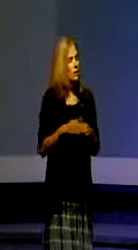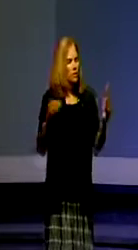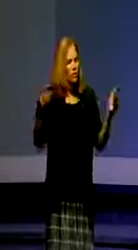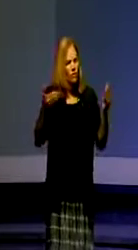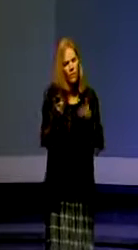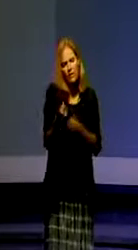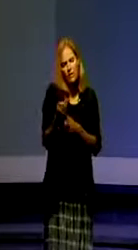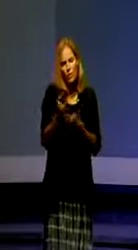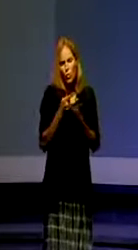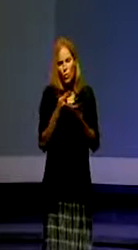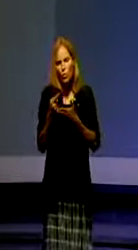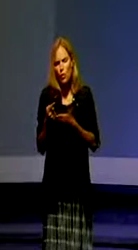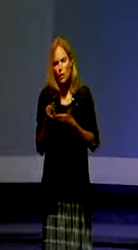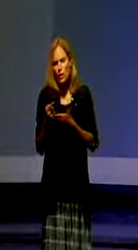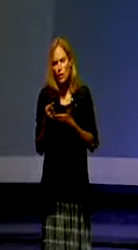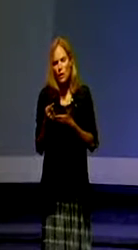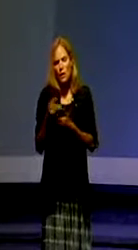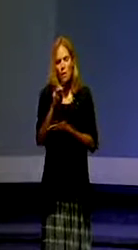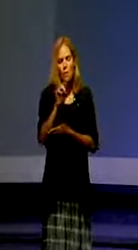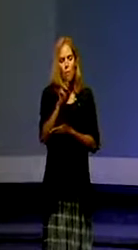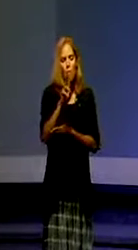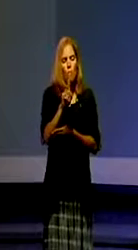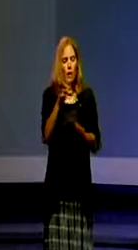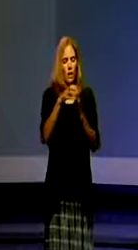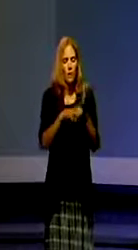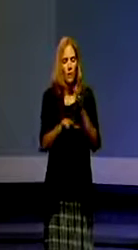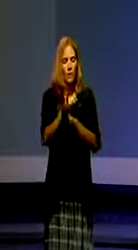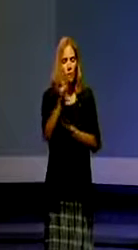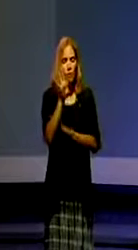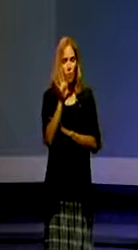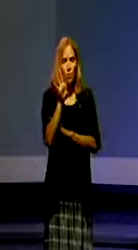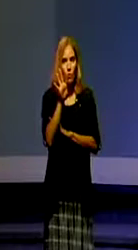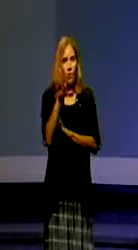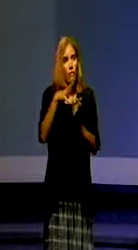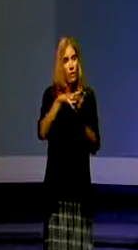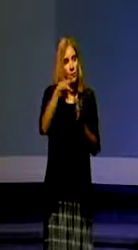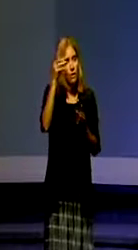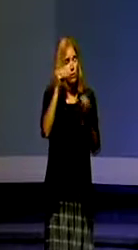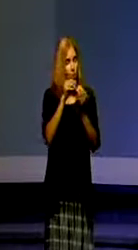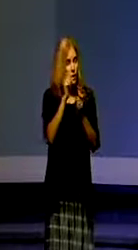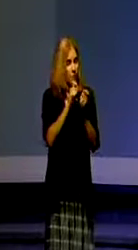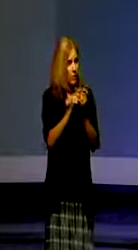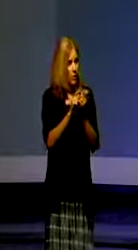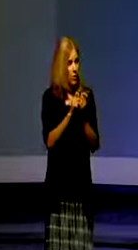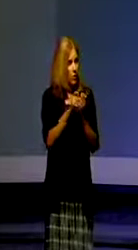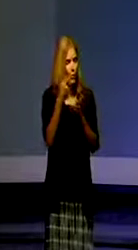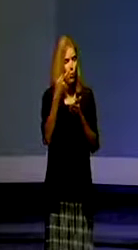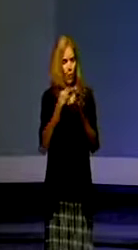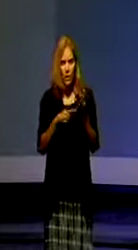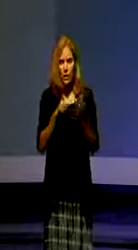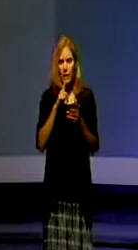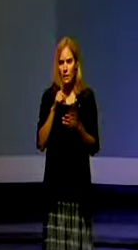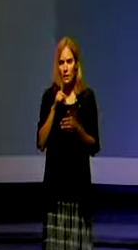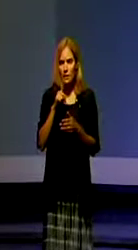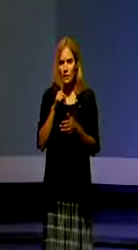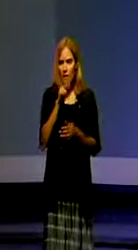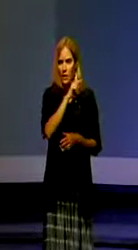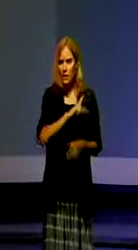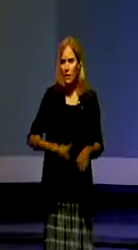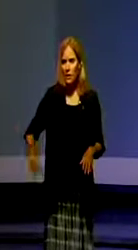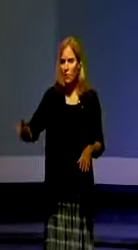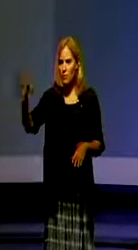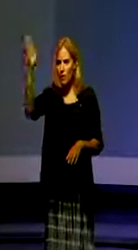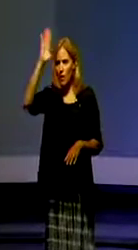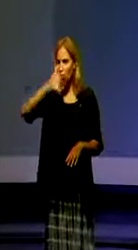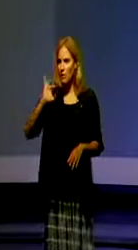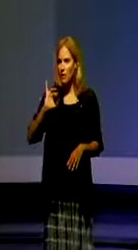last couple of weeks in Mark chapter 4 as we've learned even more specifically what the kingdom of God is like. In